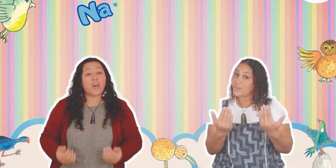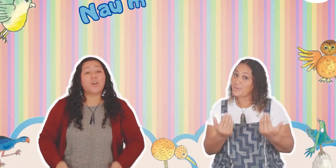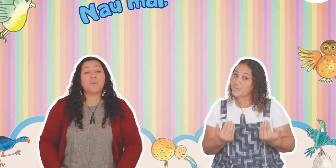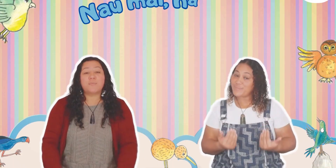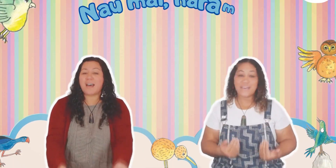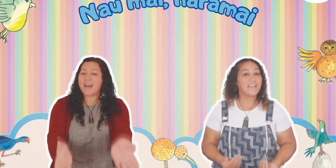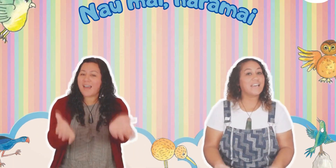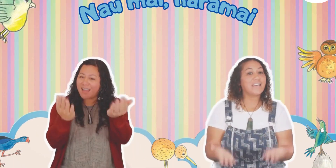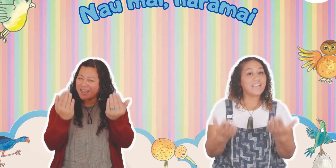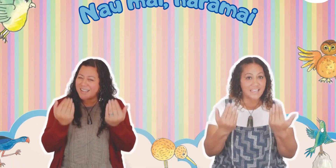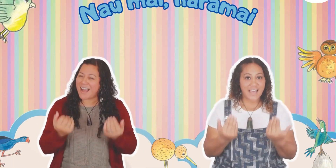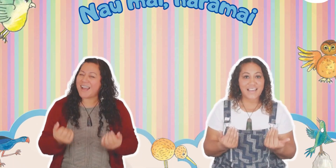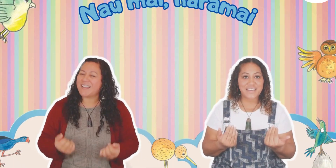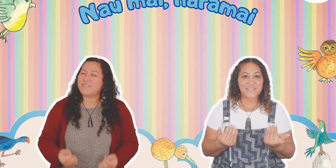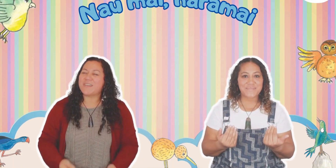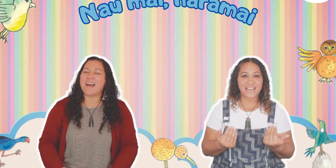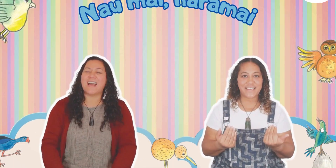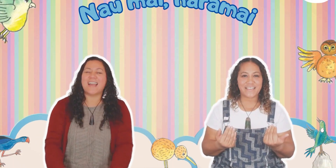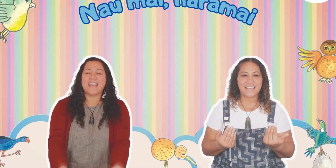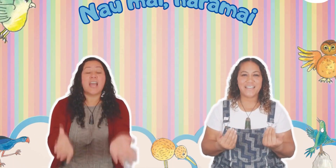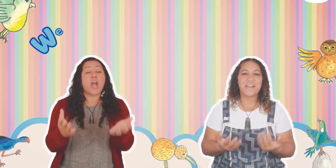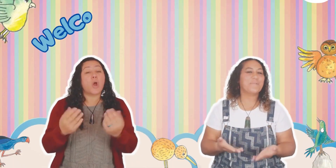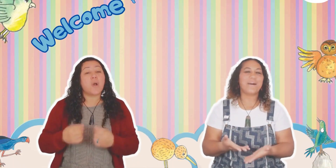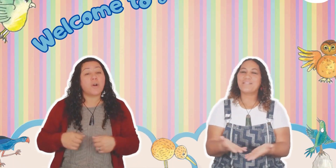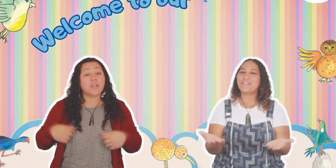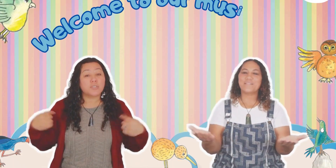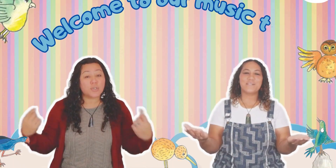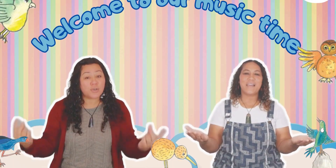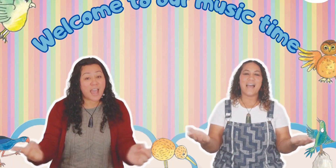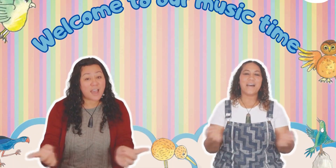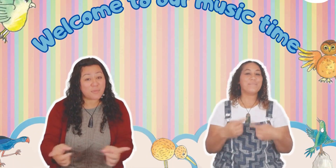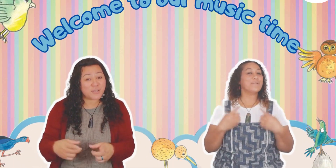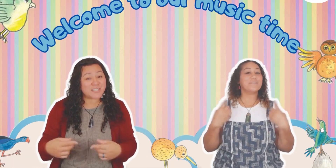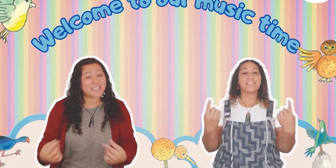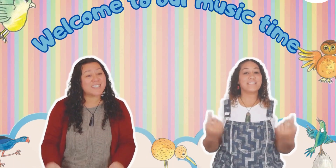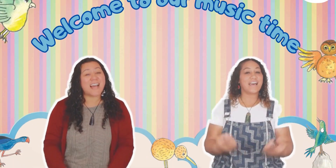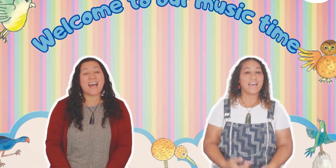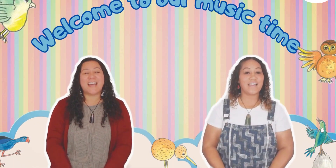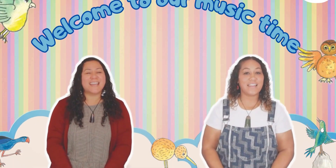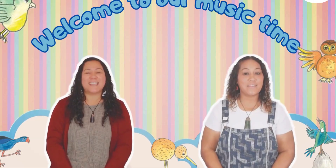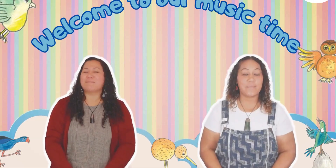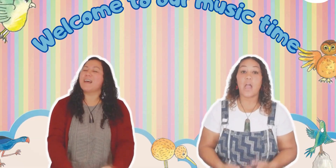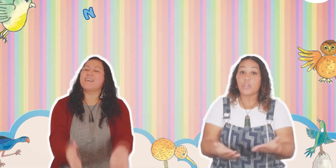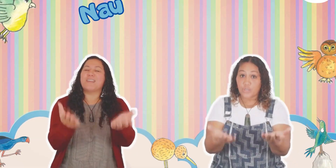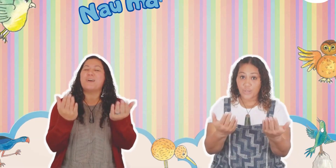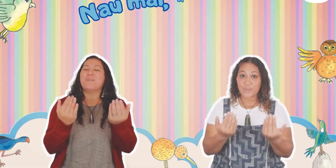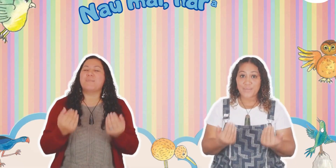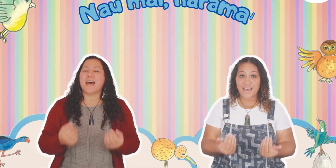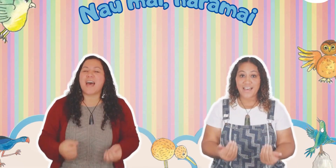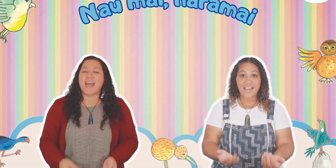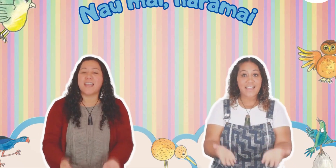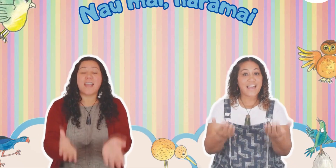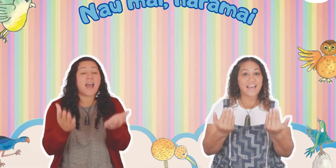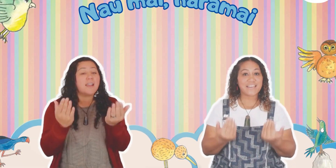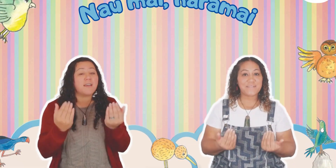Nau Mai Haramai, welcome to our music time. Nau Mai